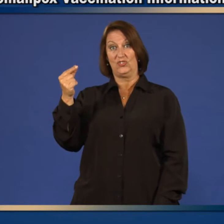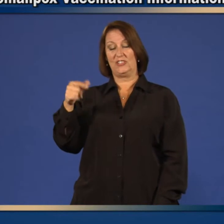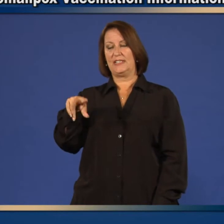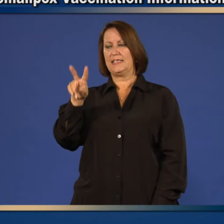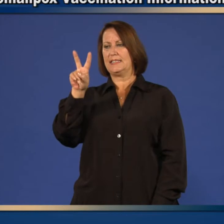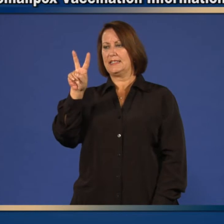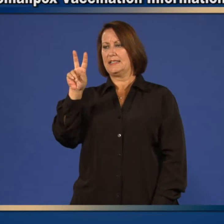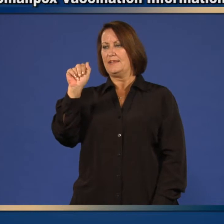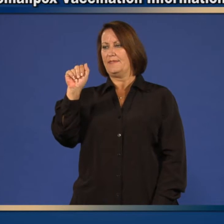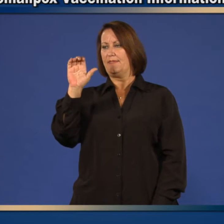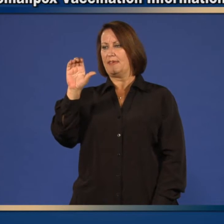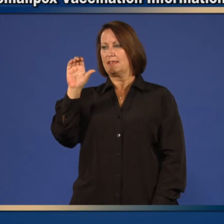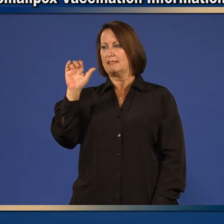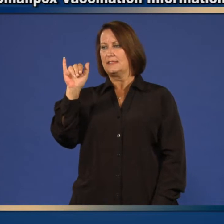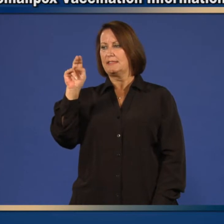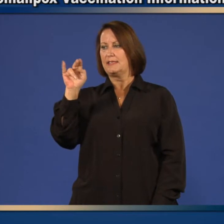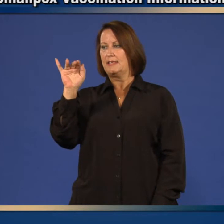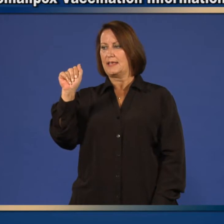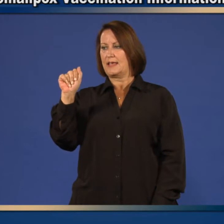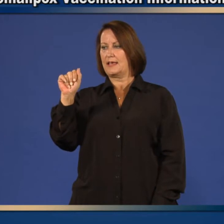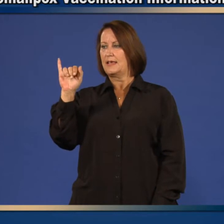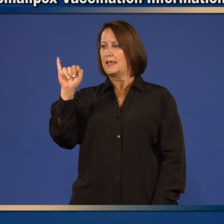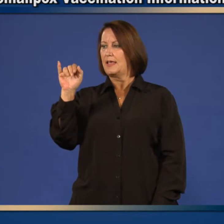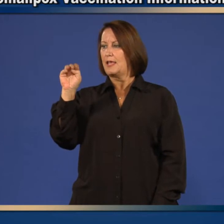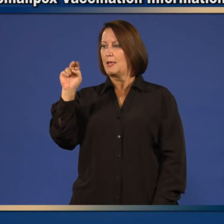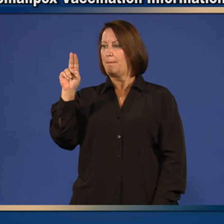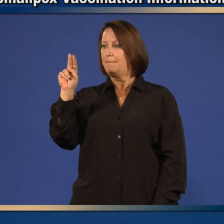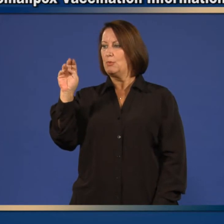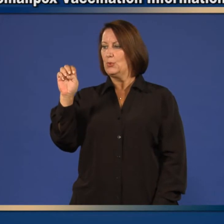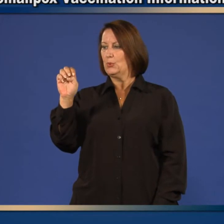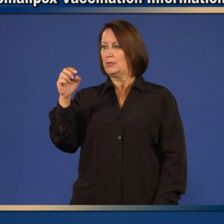Vaccinia immune globulin,